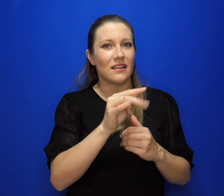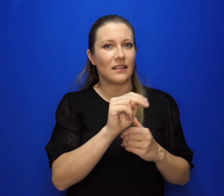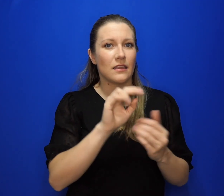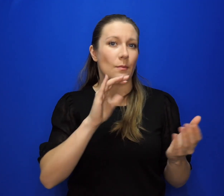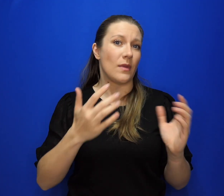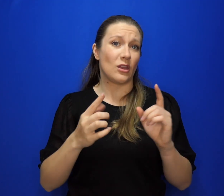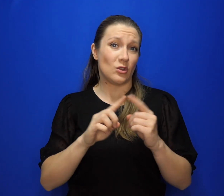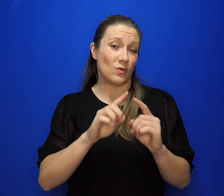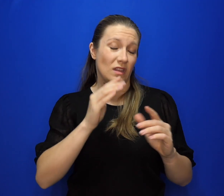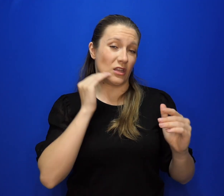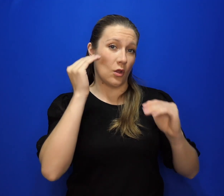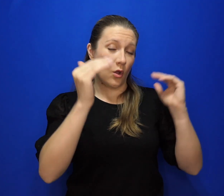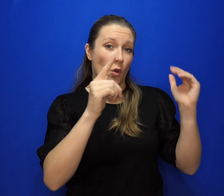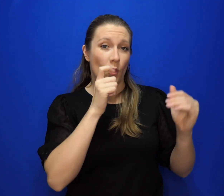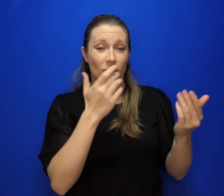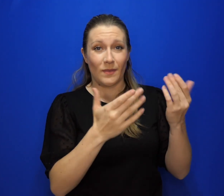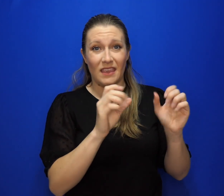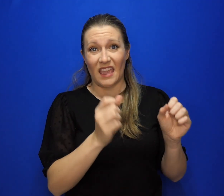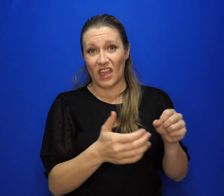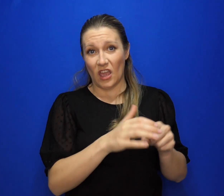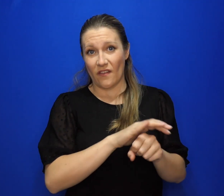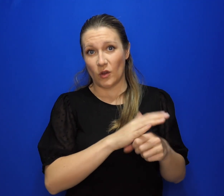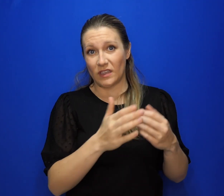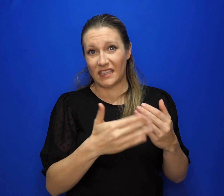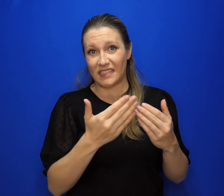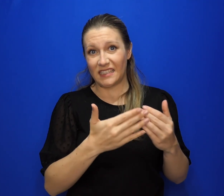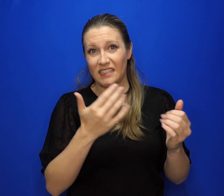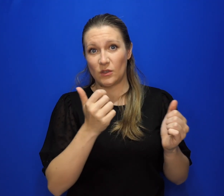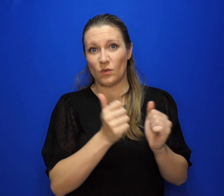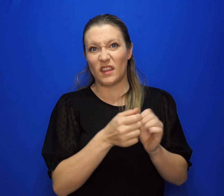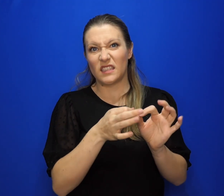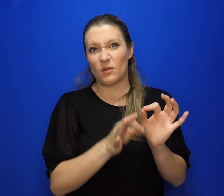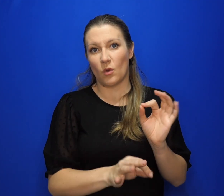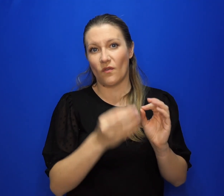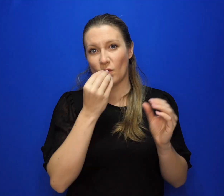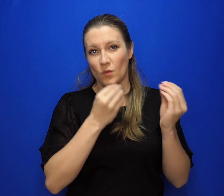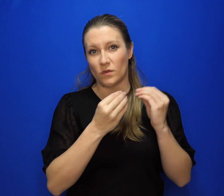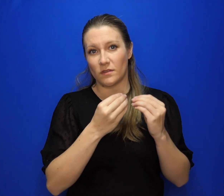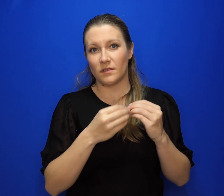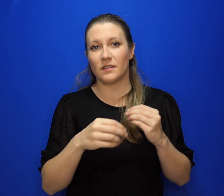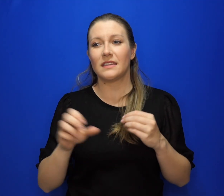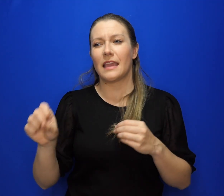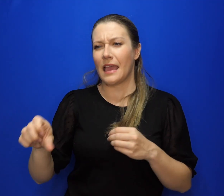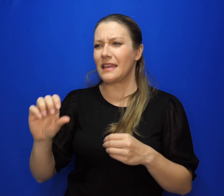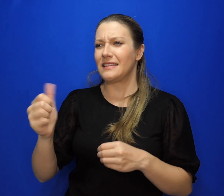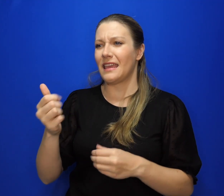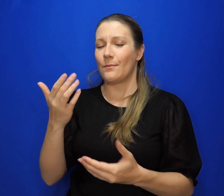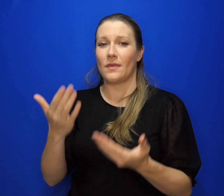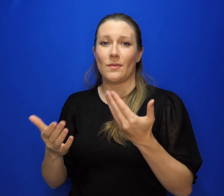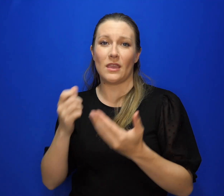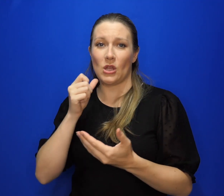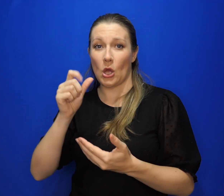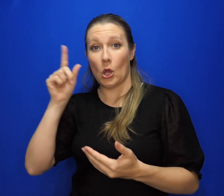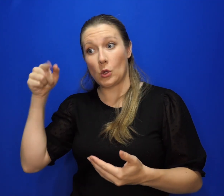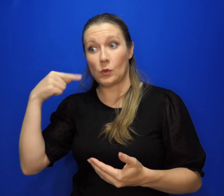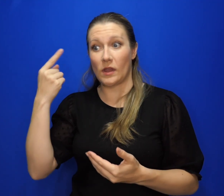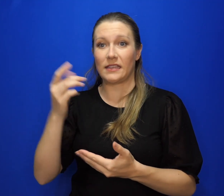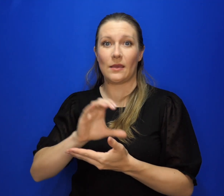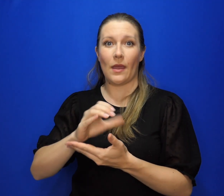could actually cover that pretty easily with some simple food. Yeah, right? 10 maybe wouldn't be a crazy amount for them to begin with as